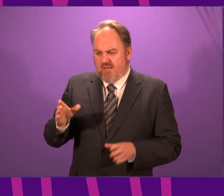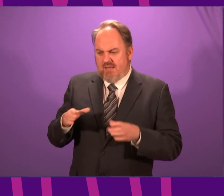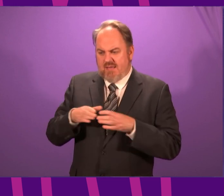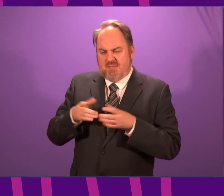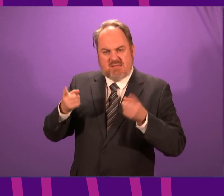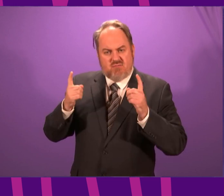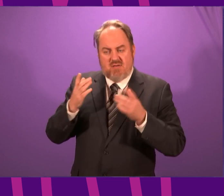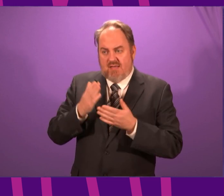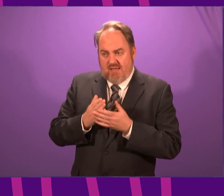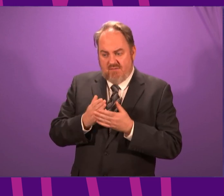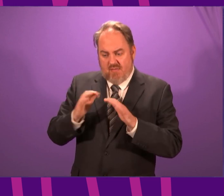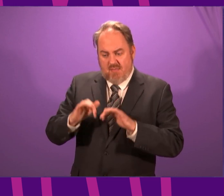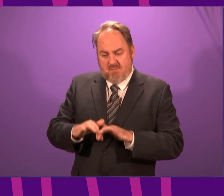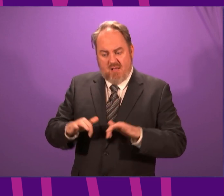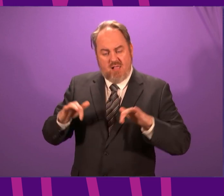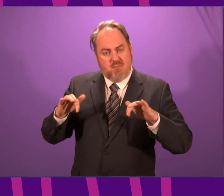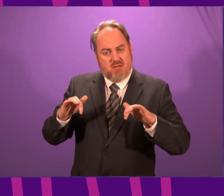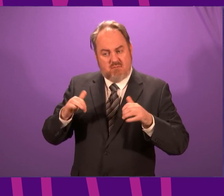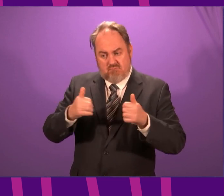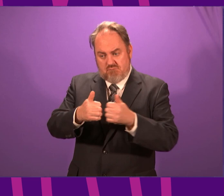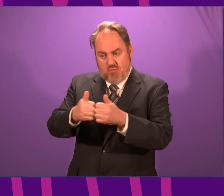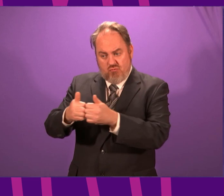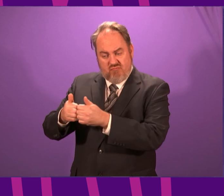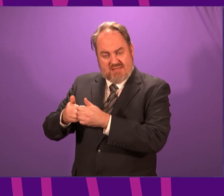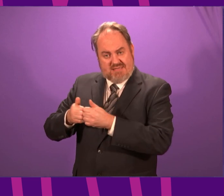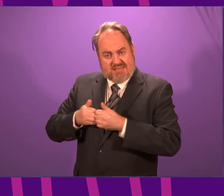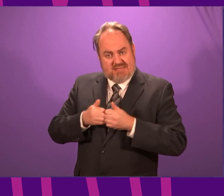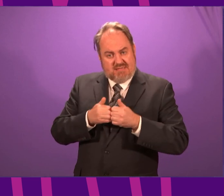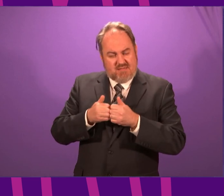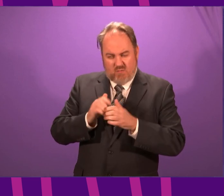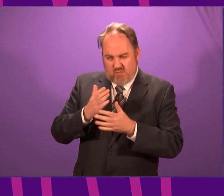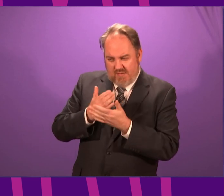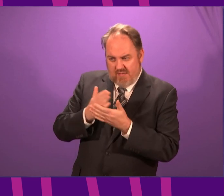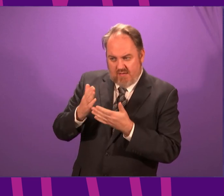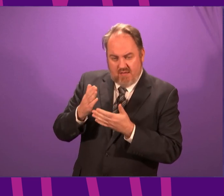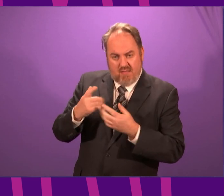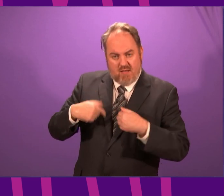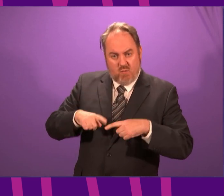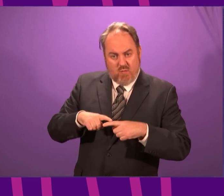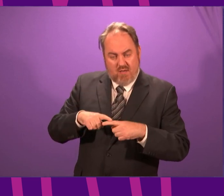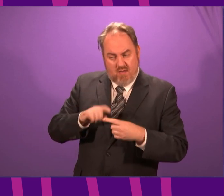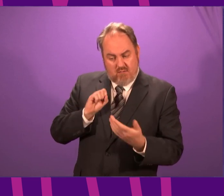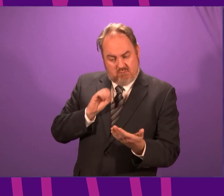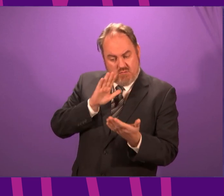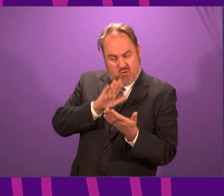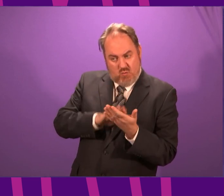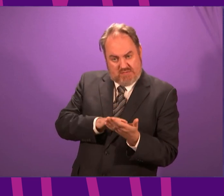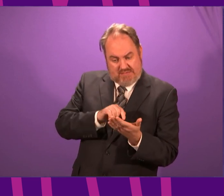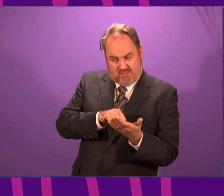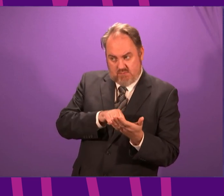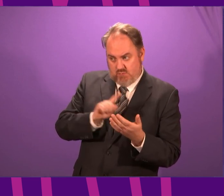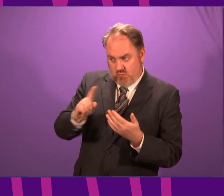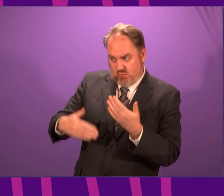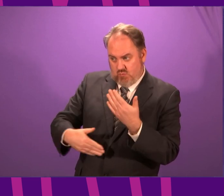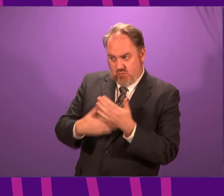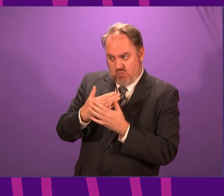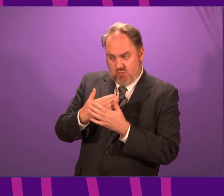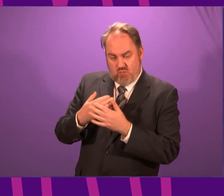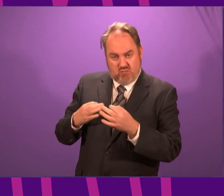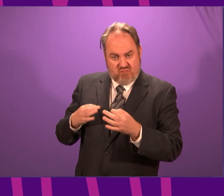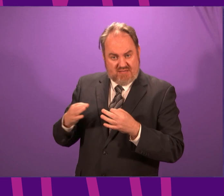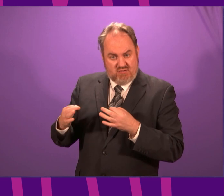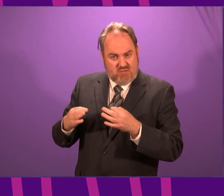if Parliament broadly agrees, we just need to clarify that we are noting the Government's new strategy. We are